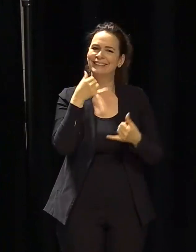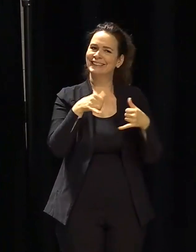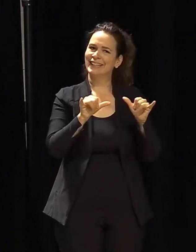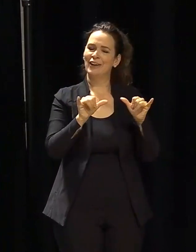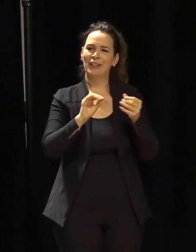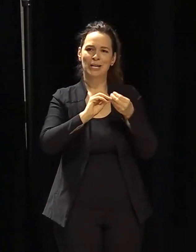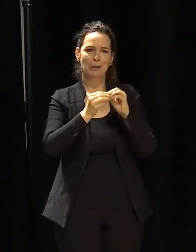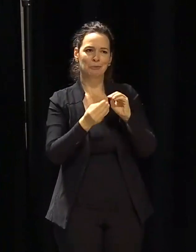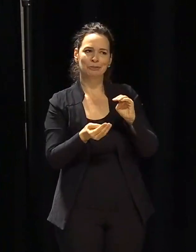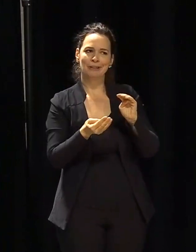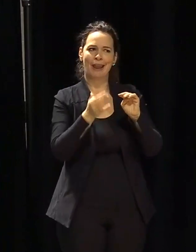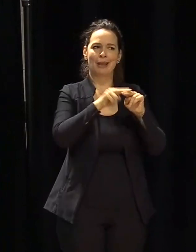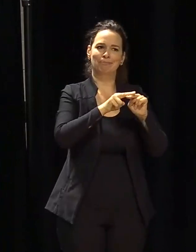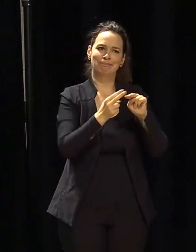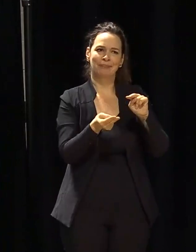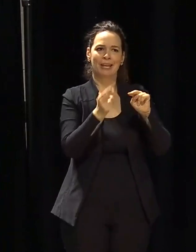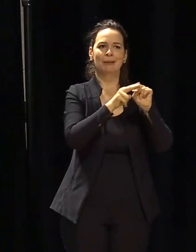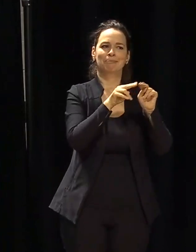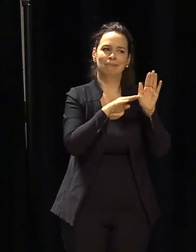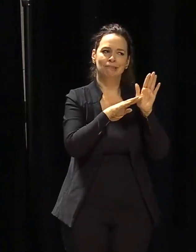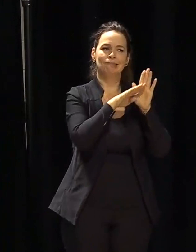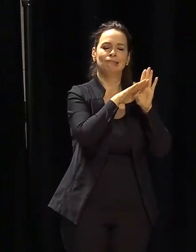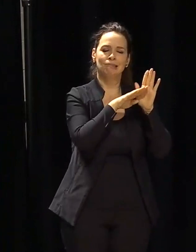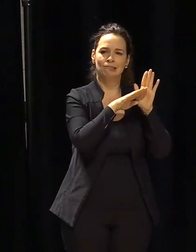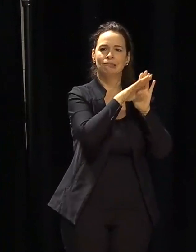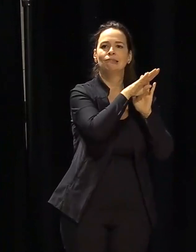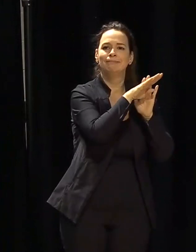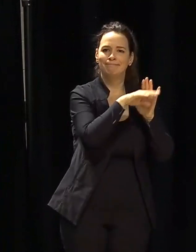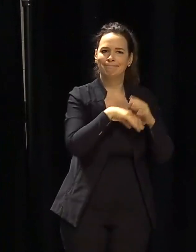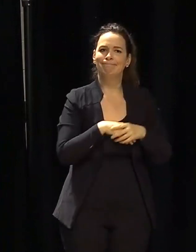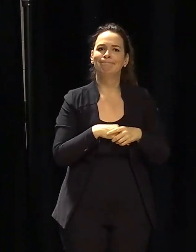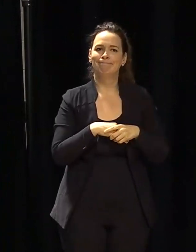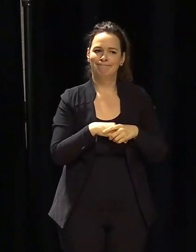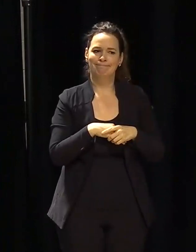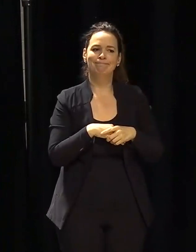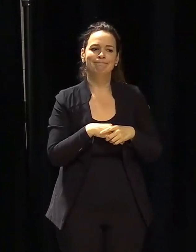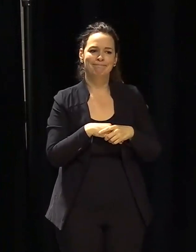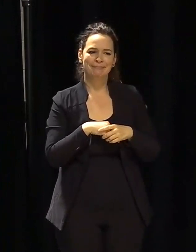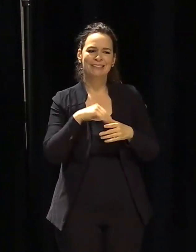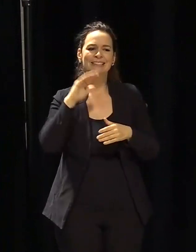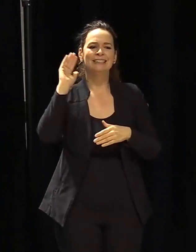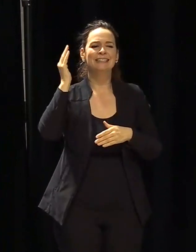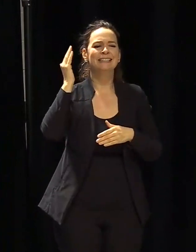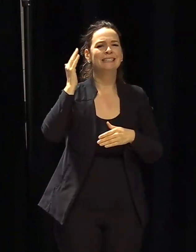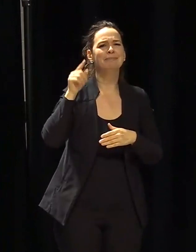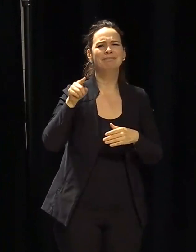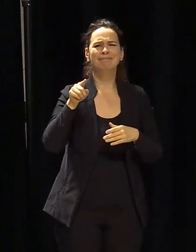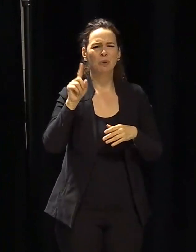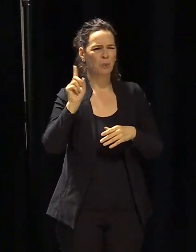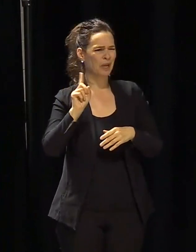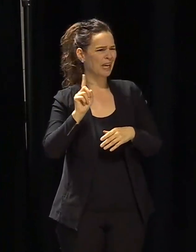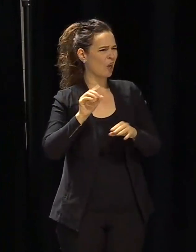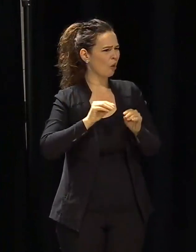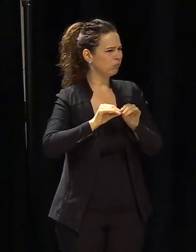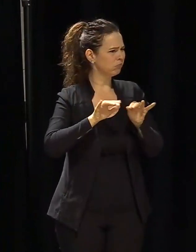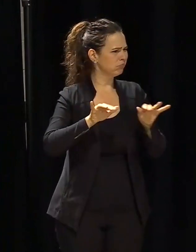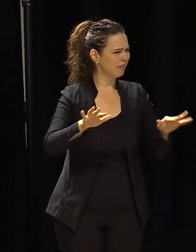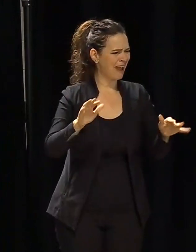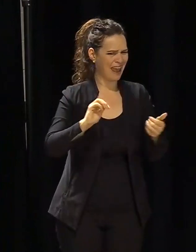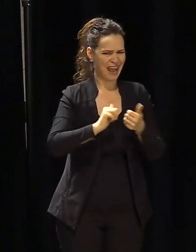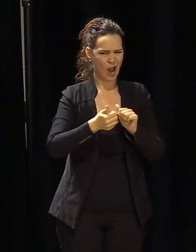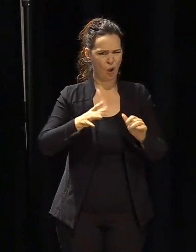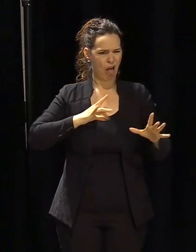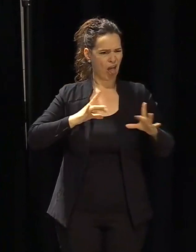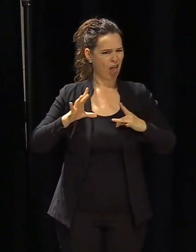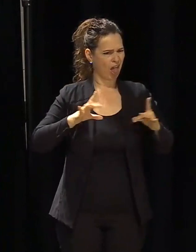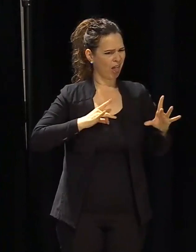caseload is going to be between 250, 325 range. And so we'll talk about some of the things that we're